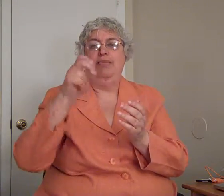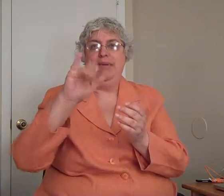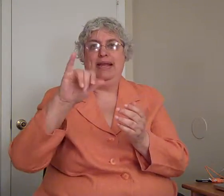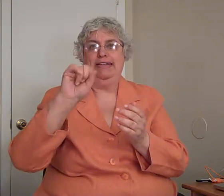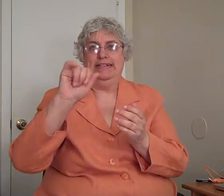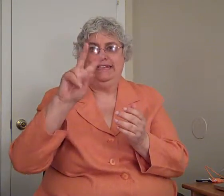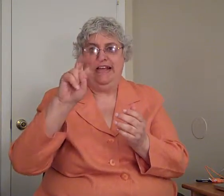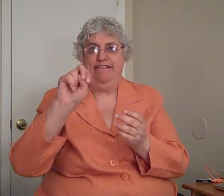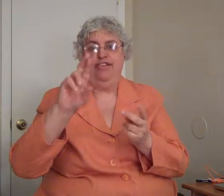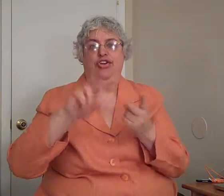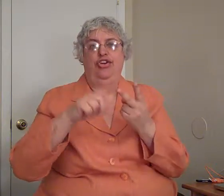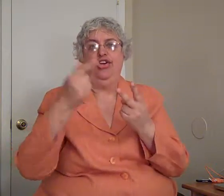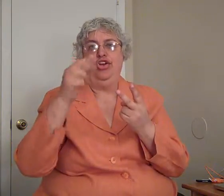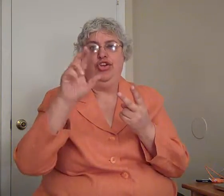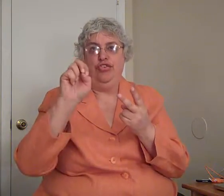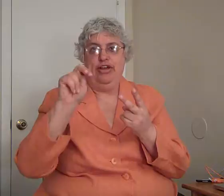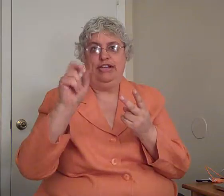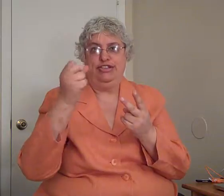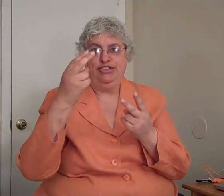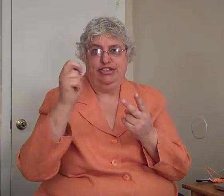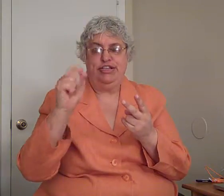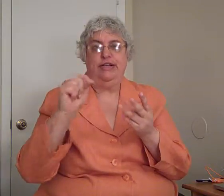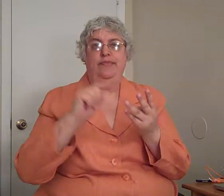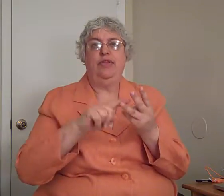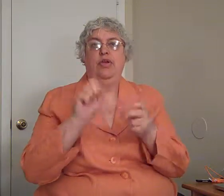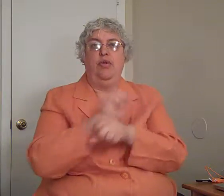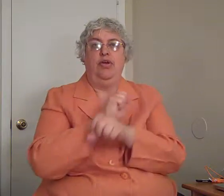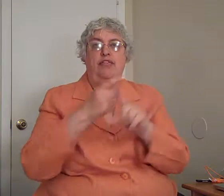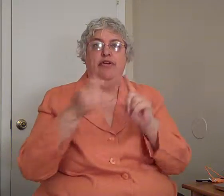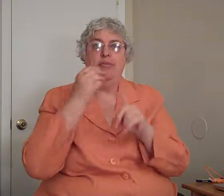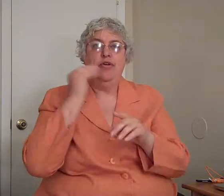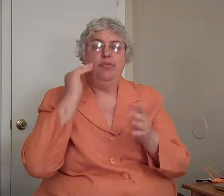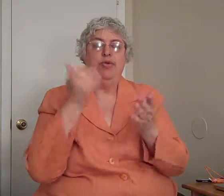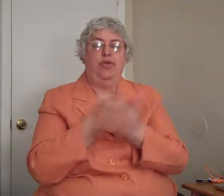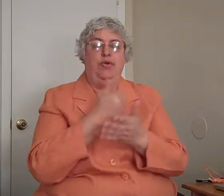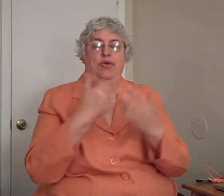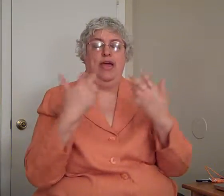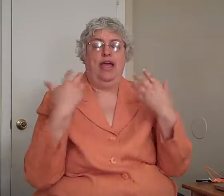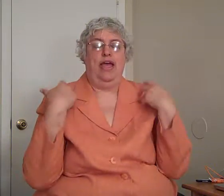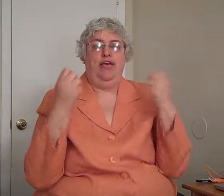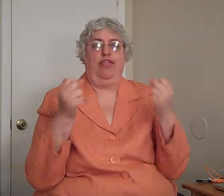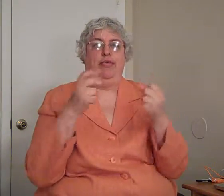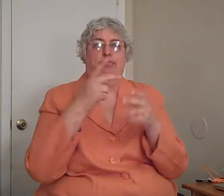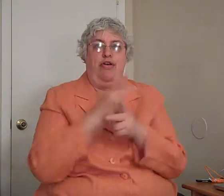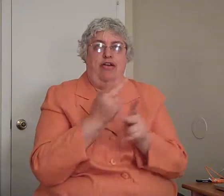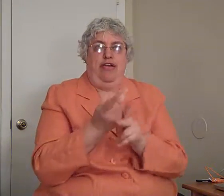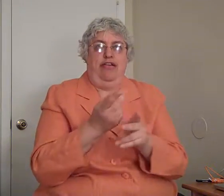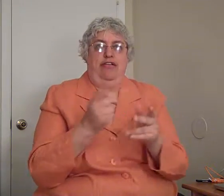like, work from home, new health product is taking the world by storm, call John Doe at